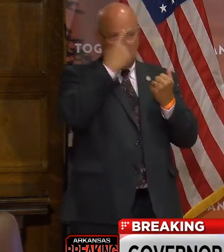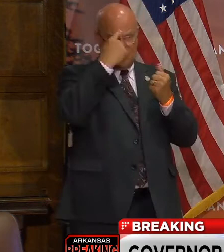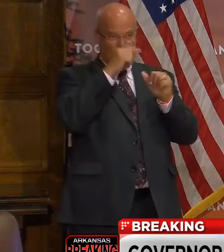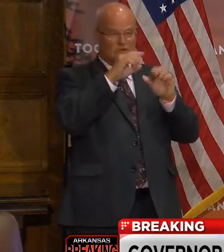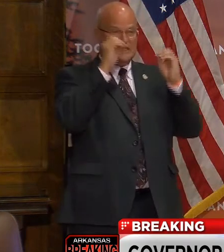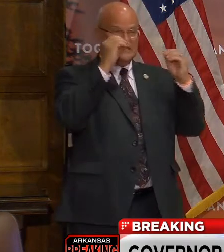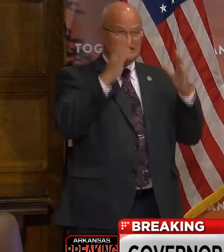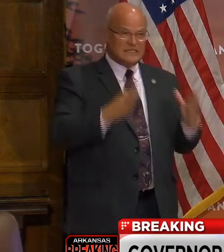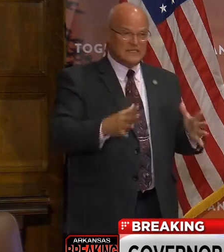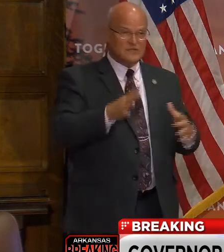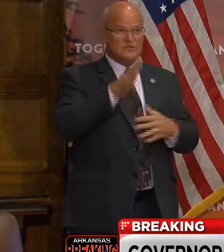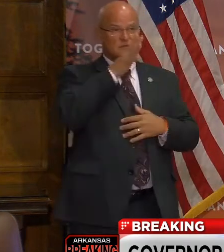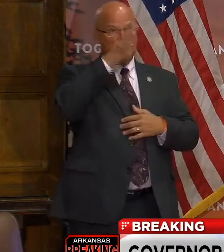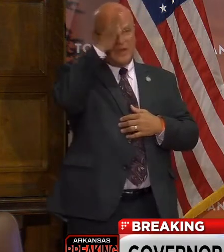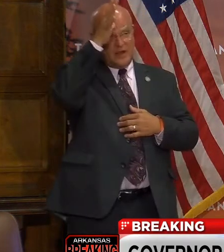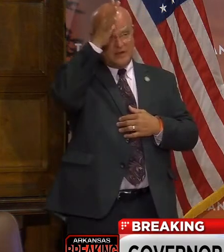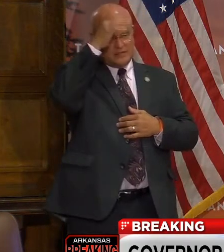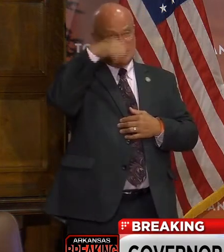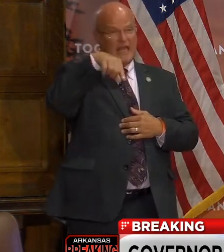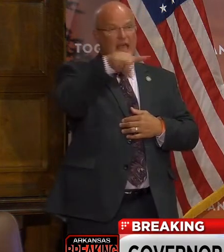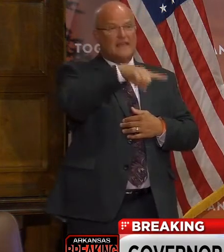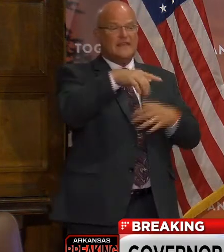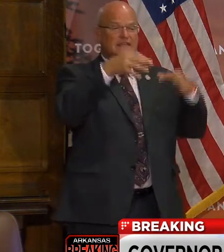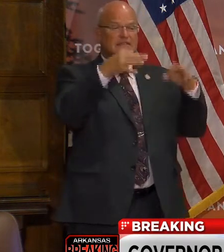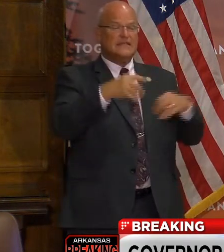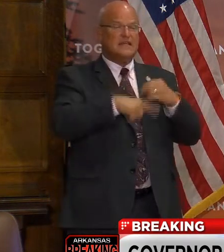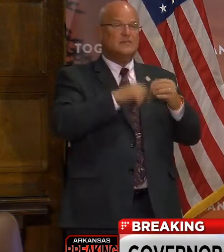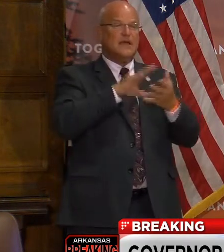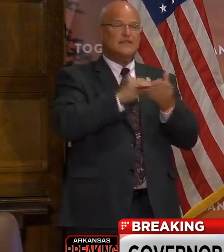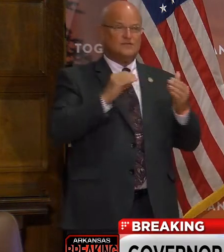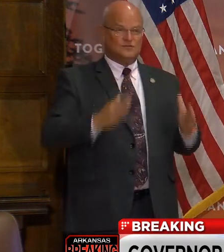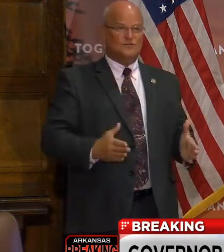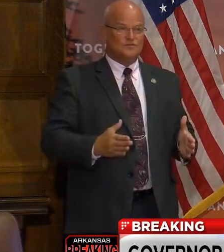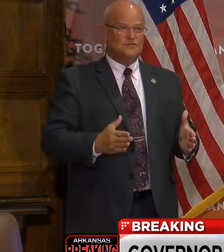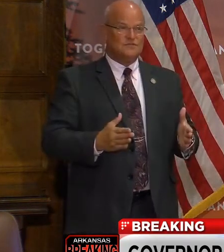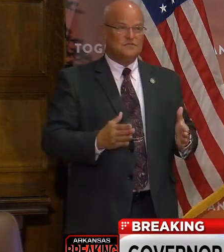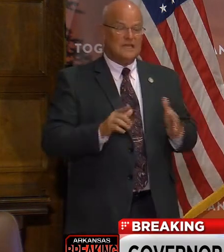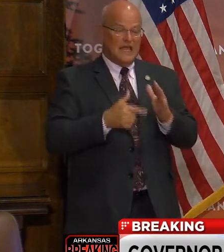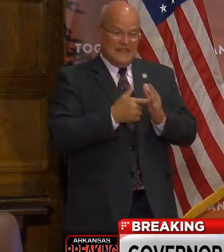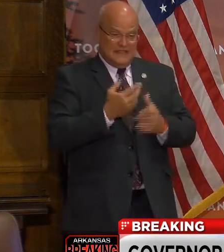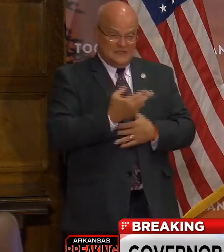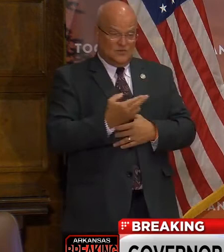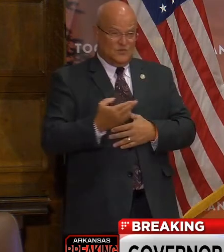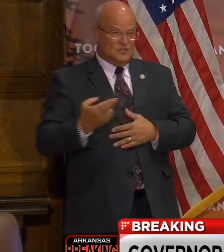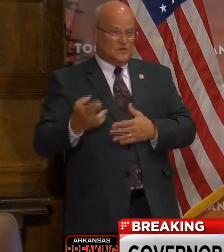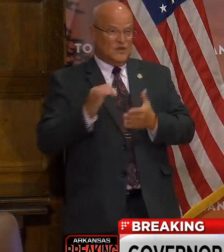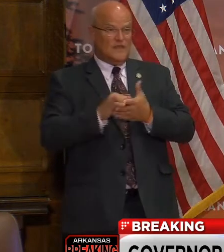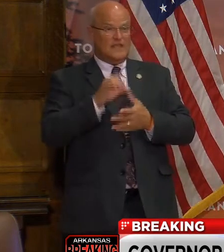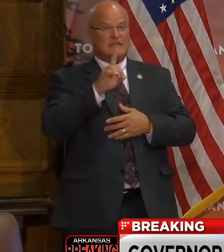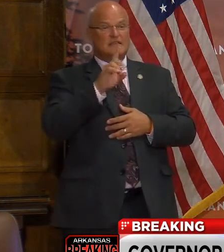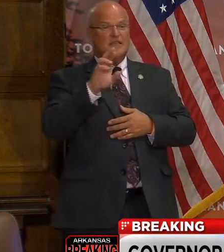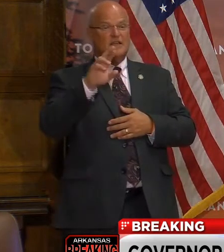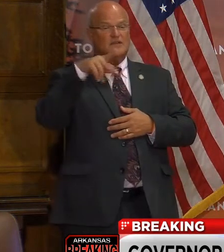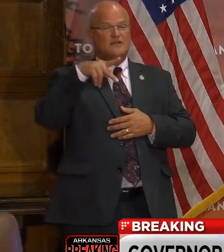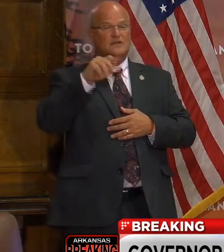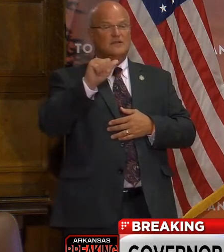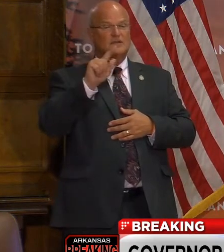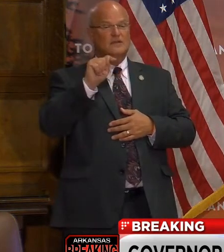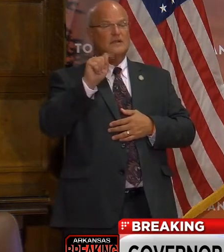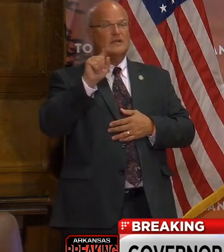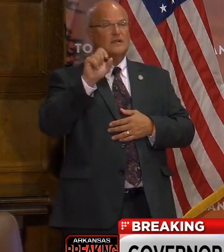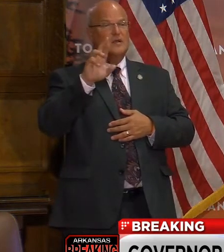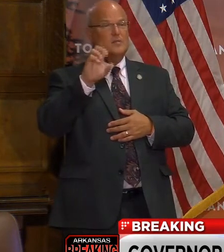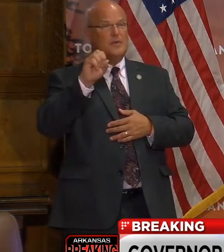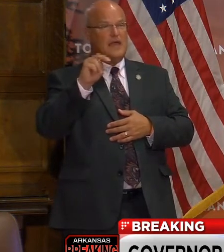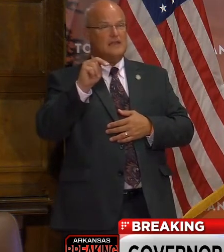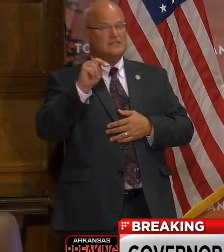parents as they're making decisions for their students. And these resources that Dr. Patterson described, the one that's being